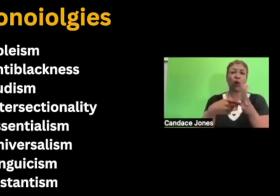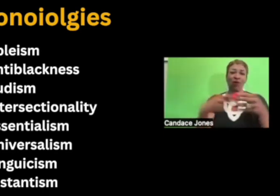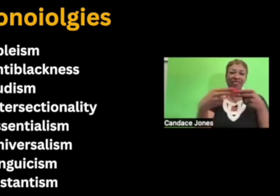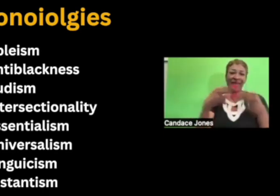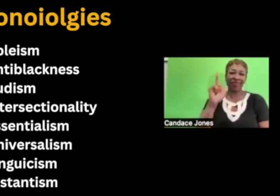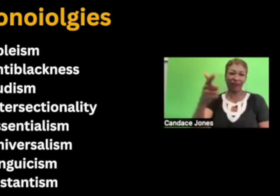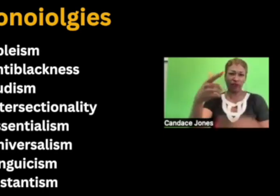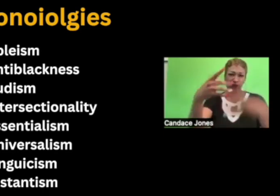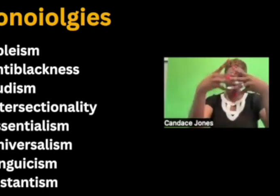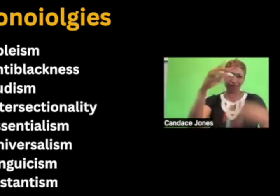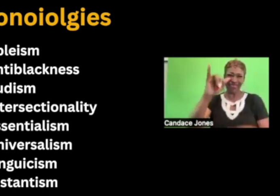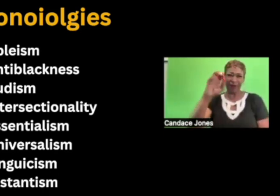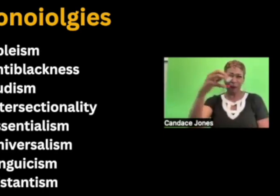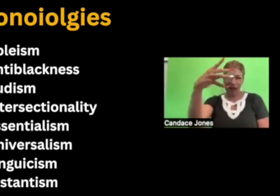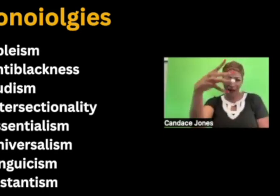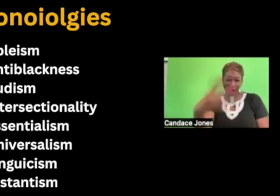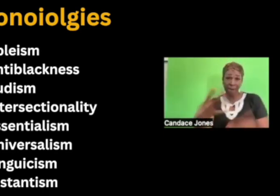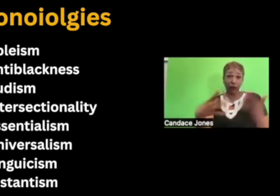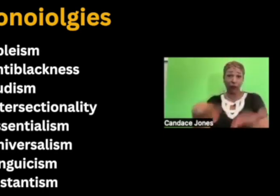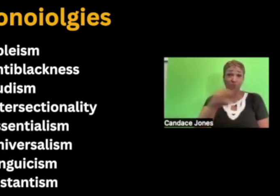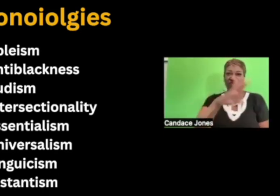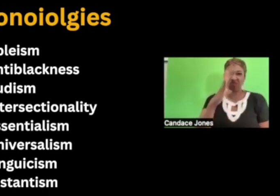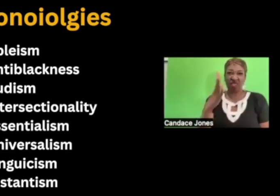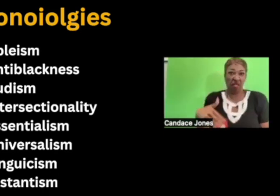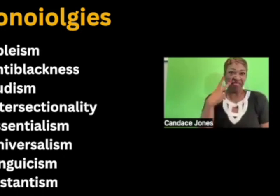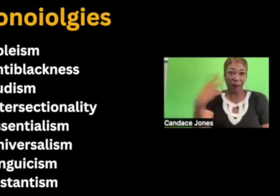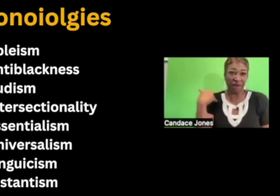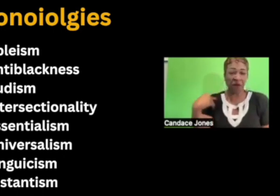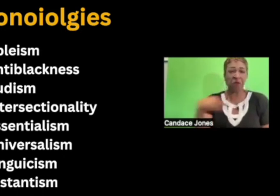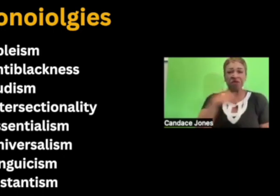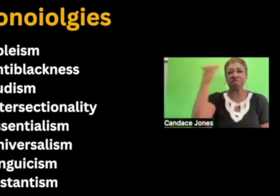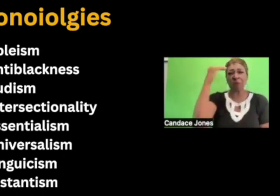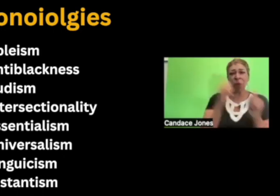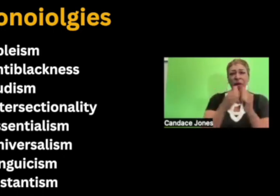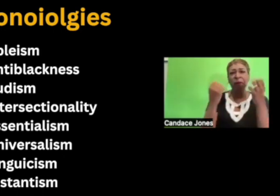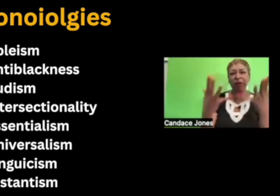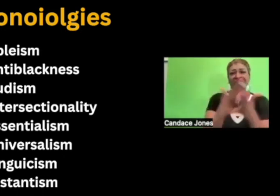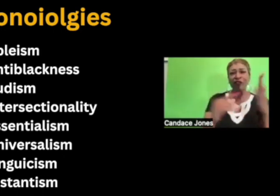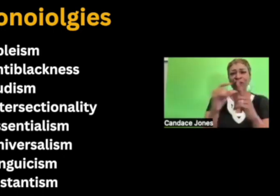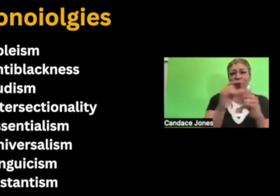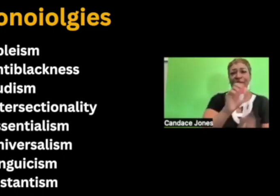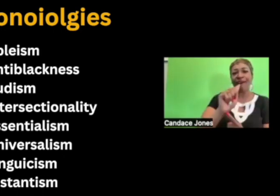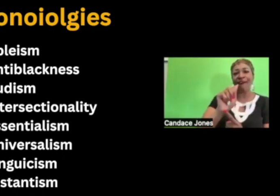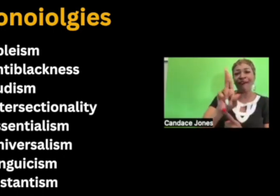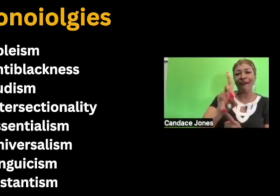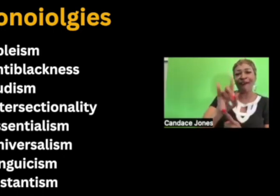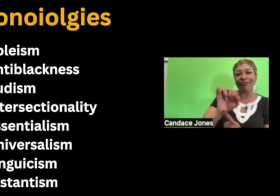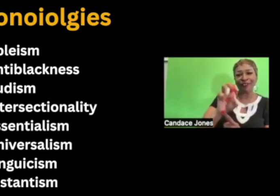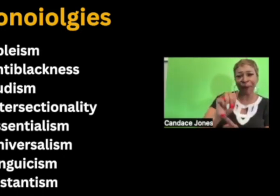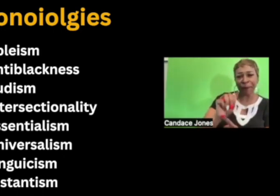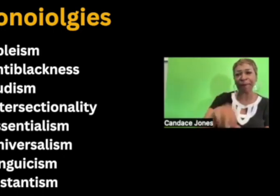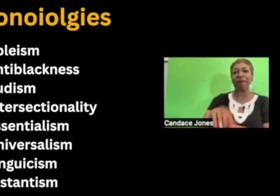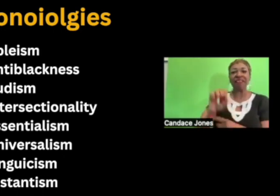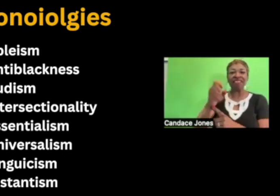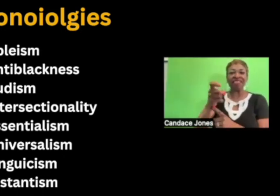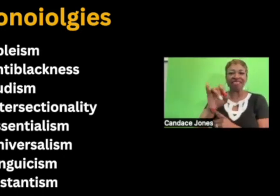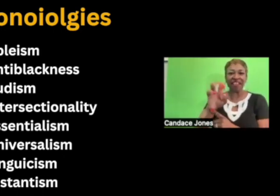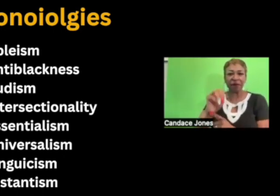have been oppressed by many in many different ways. And there may be information that you've never seen